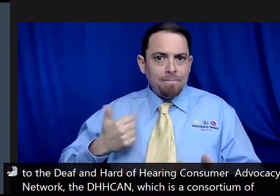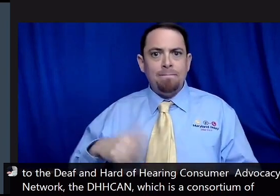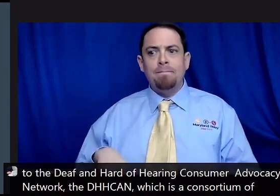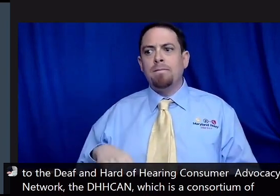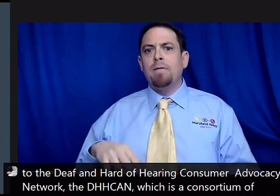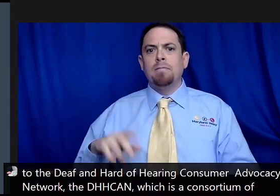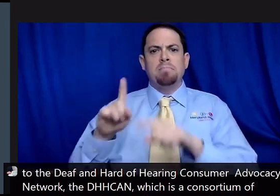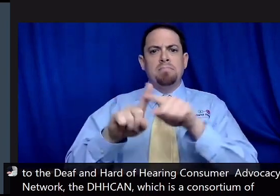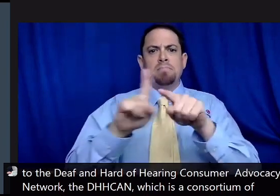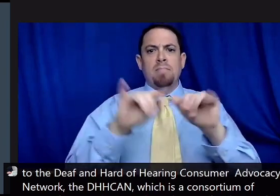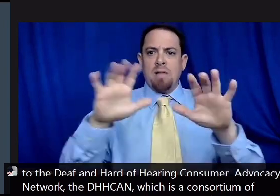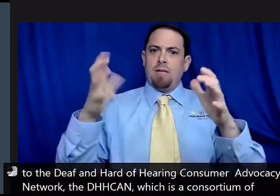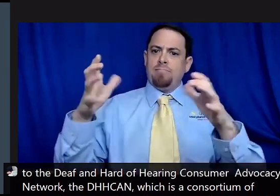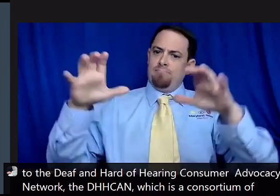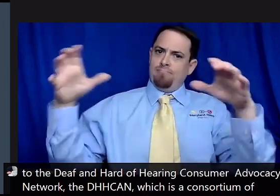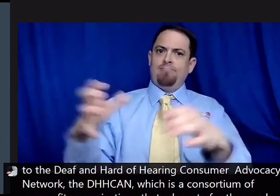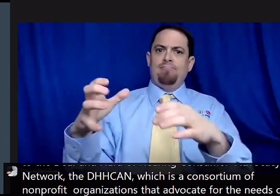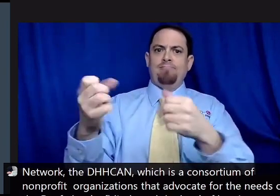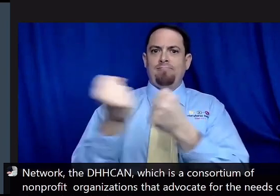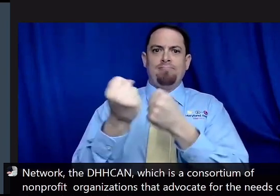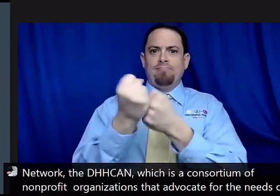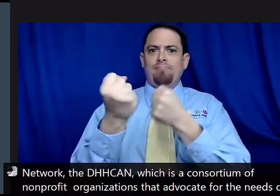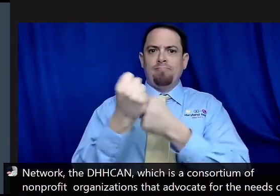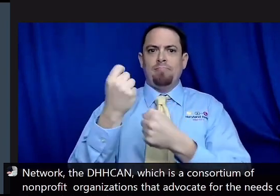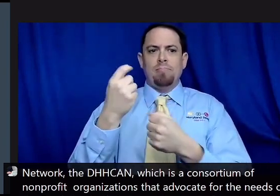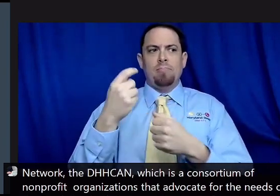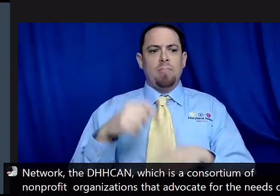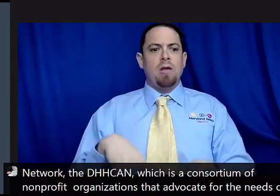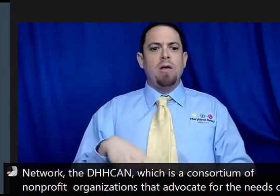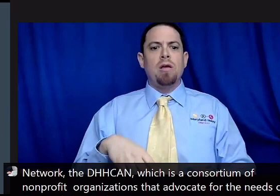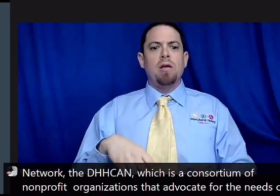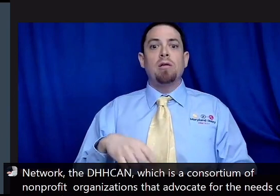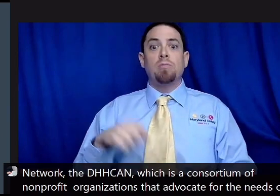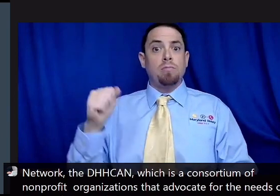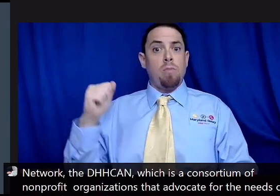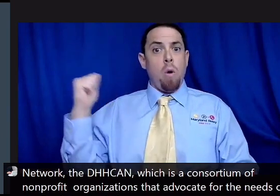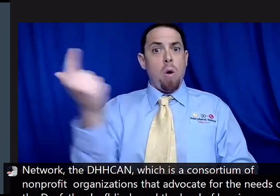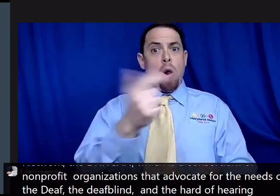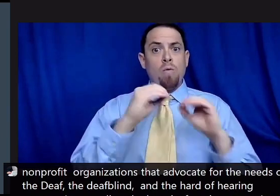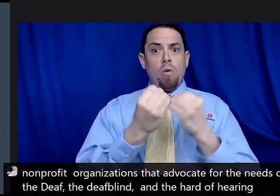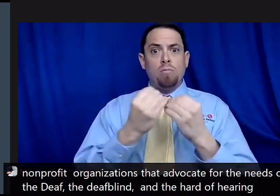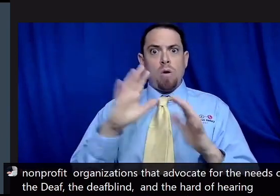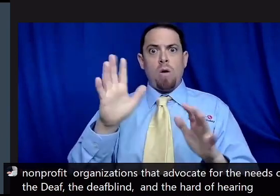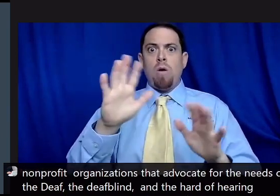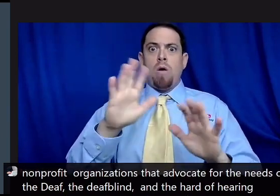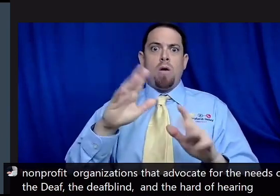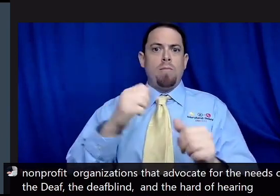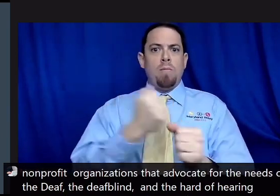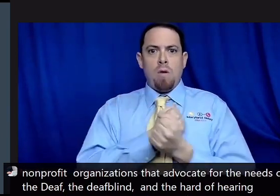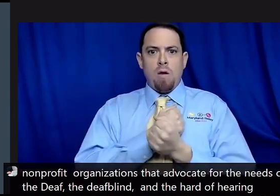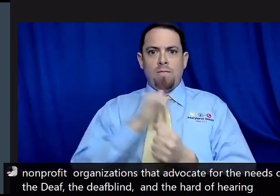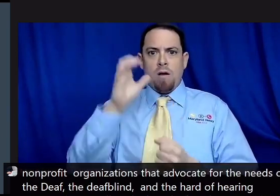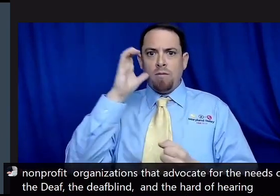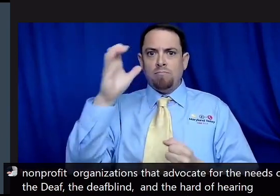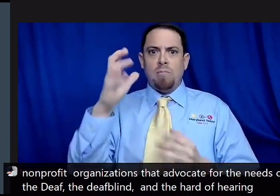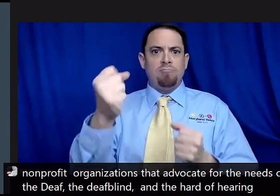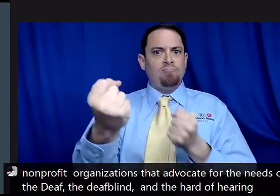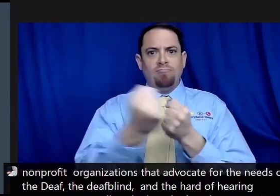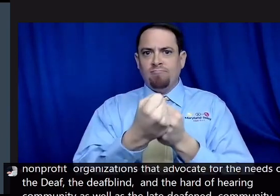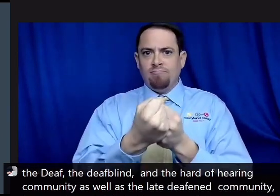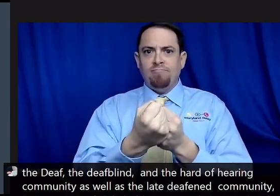community, as well as the late deafened community. Just a variety of stakeholder groups that comprise that organization. All